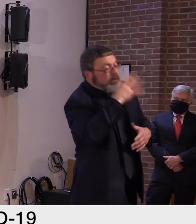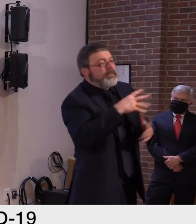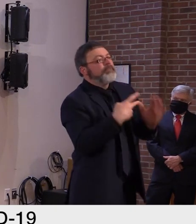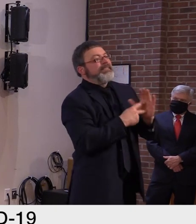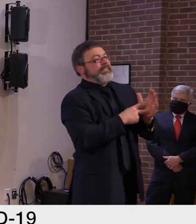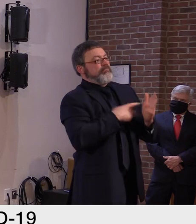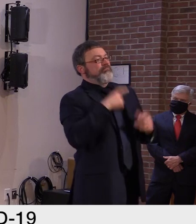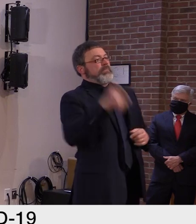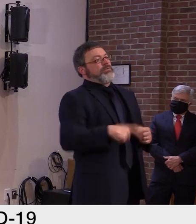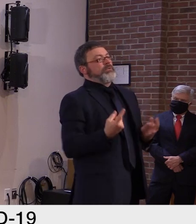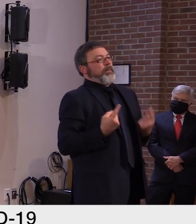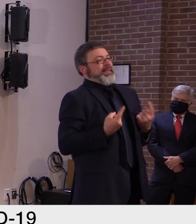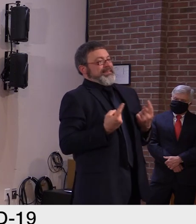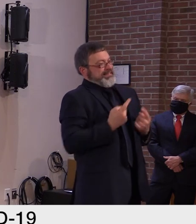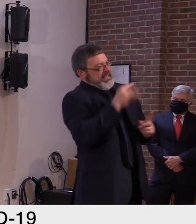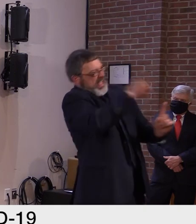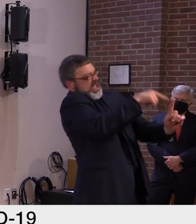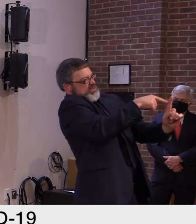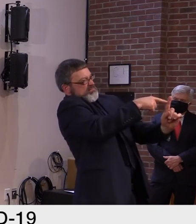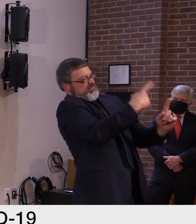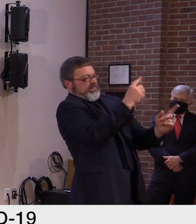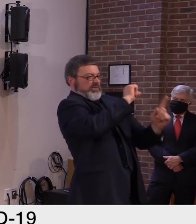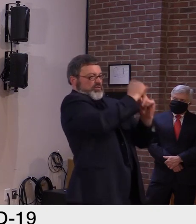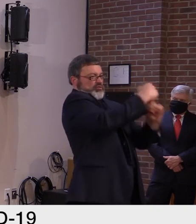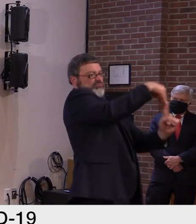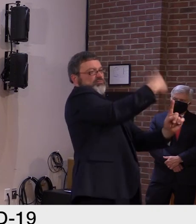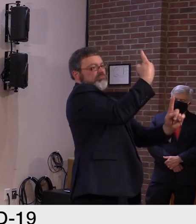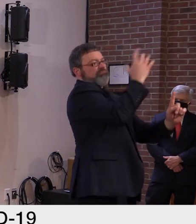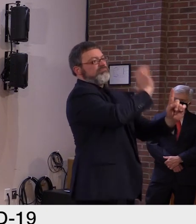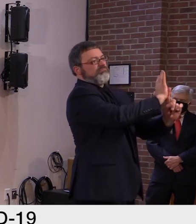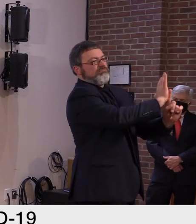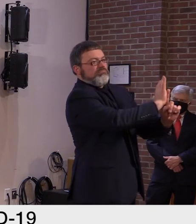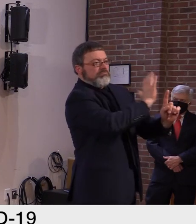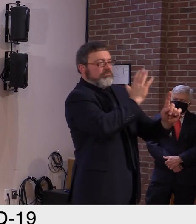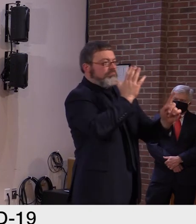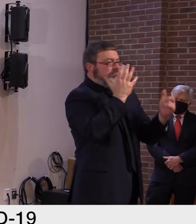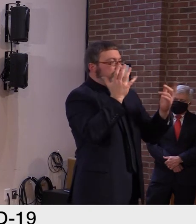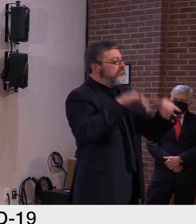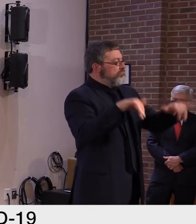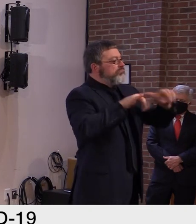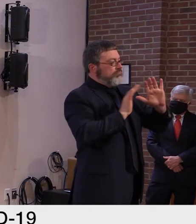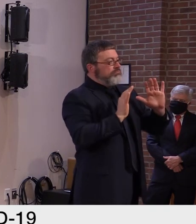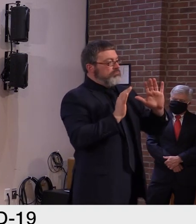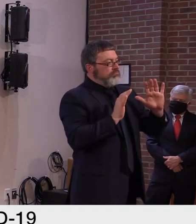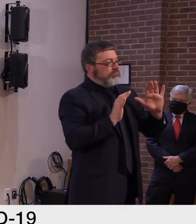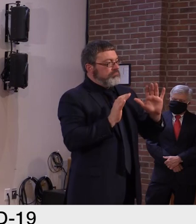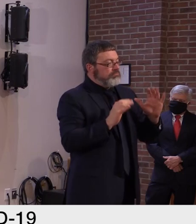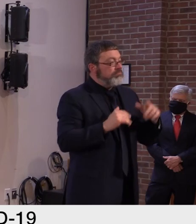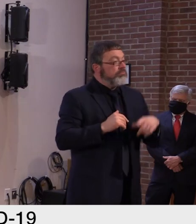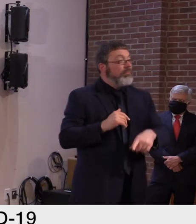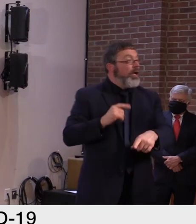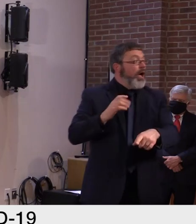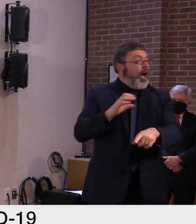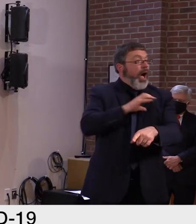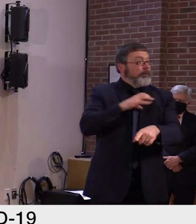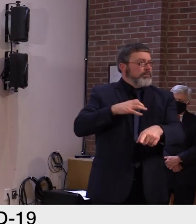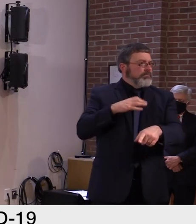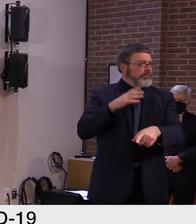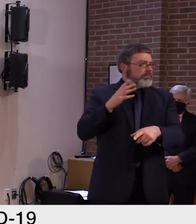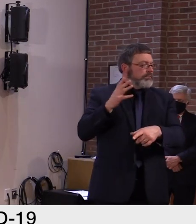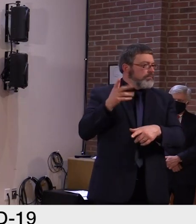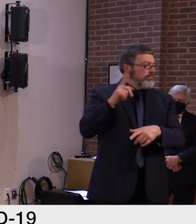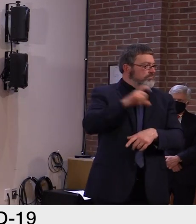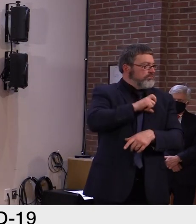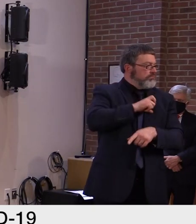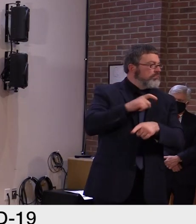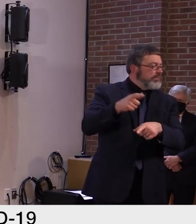if we, you know, if there's a governor, yes, go ahead. I'm sorry. It does strike me it's an opportunity to reemphasize